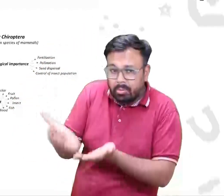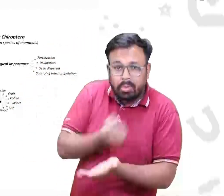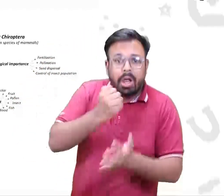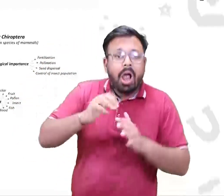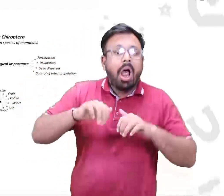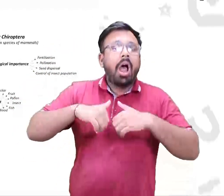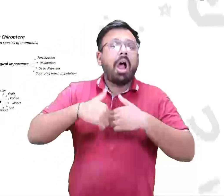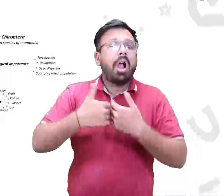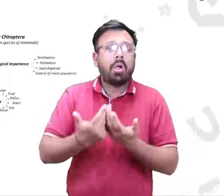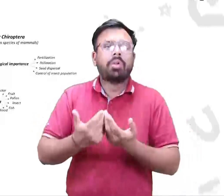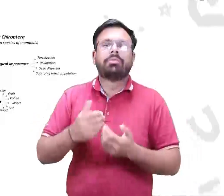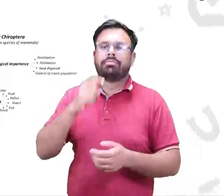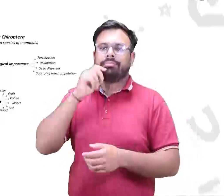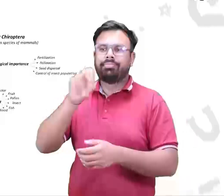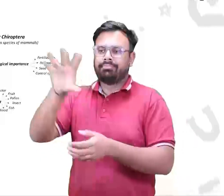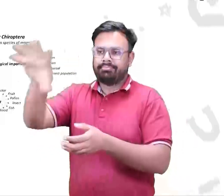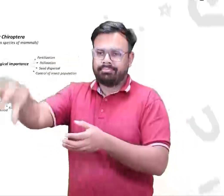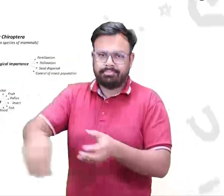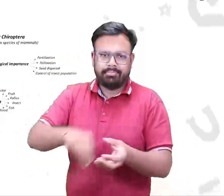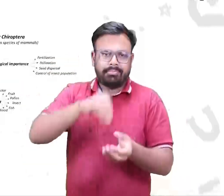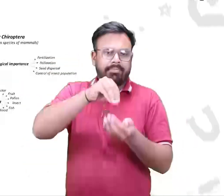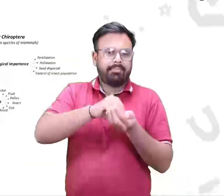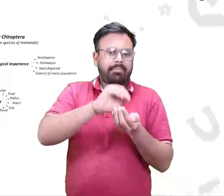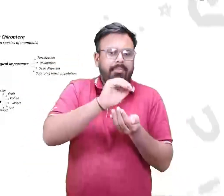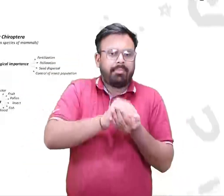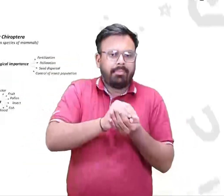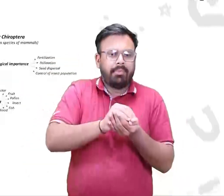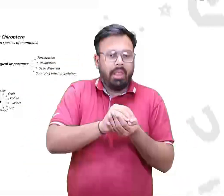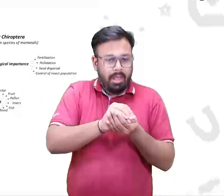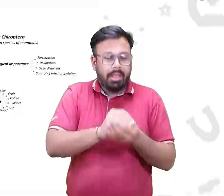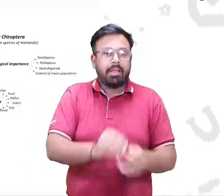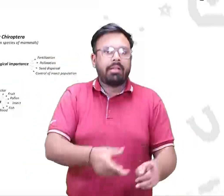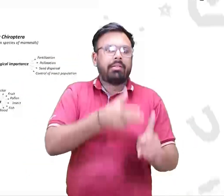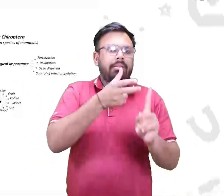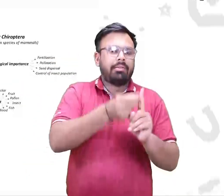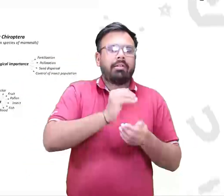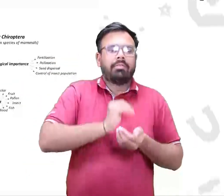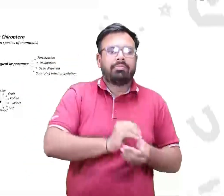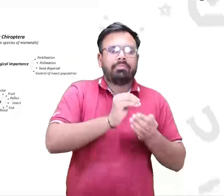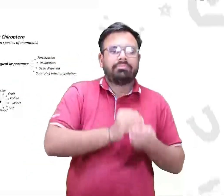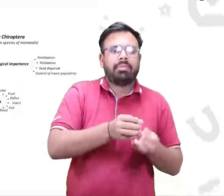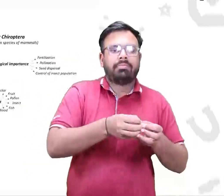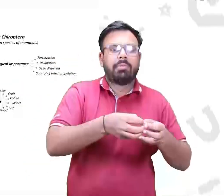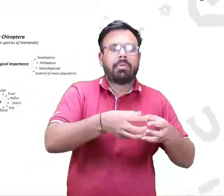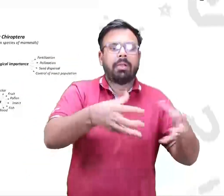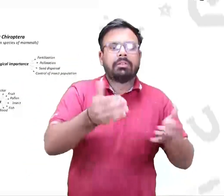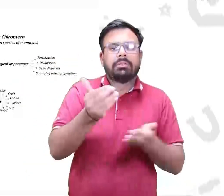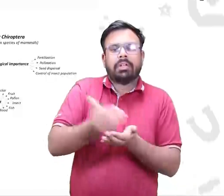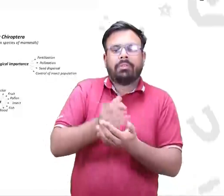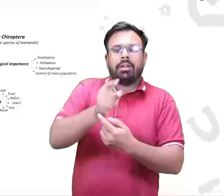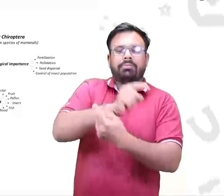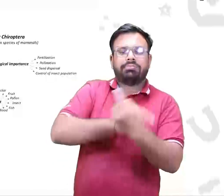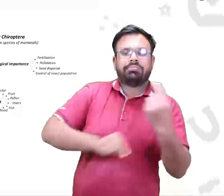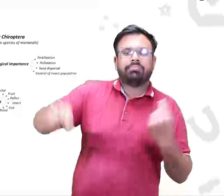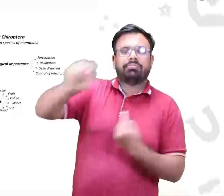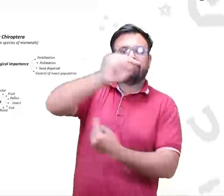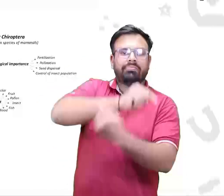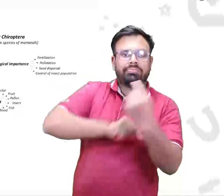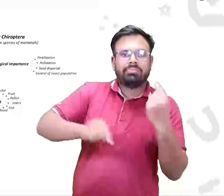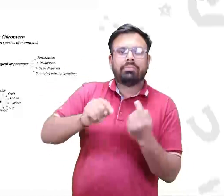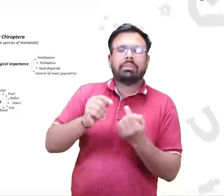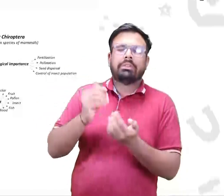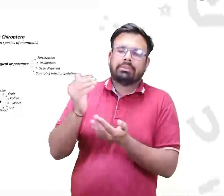They use strategies such as storage of sperm or prolonged pregnancy